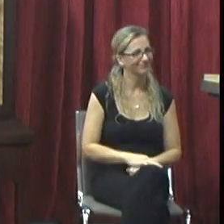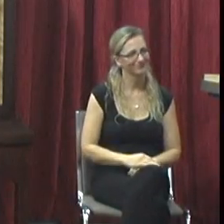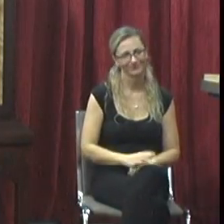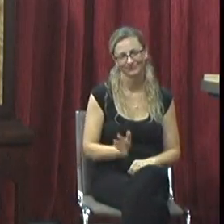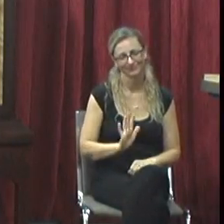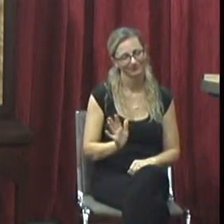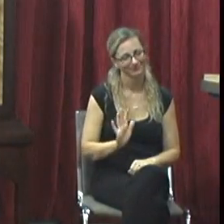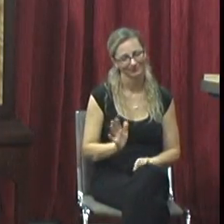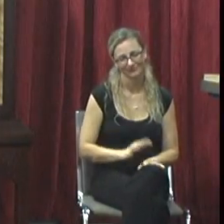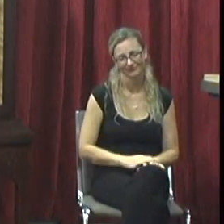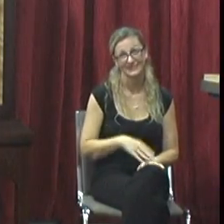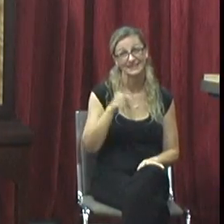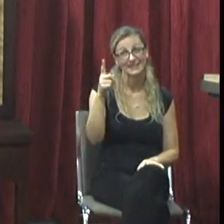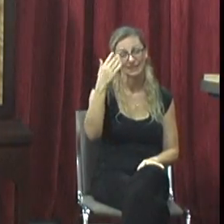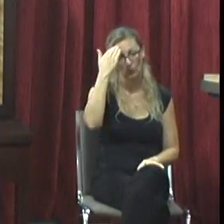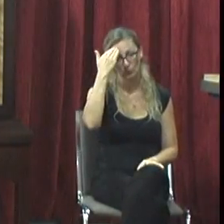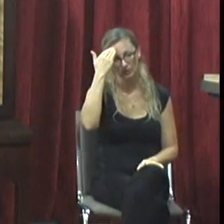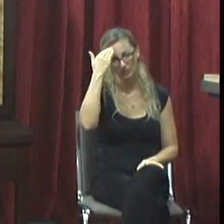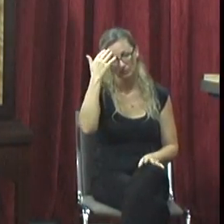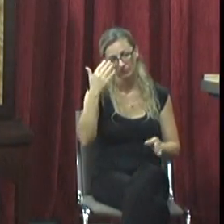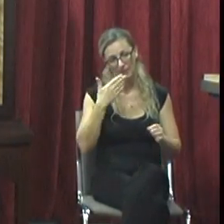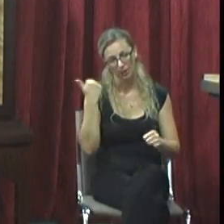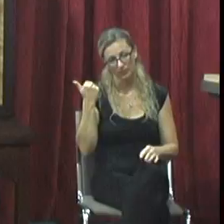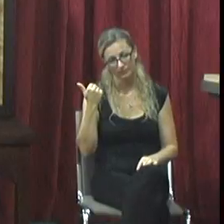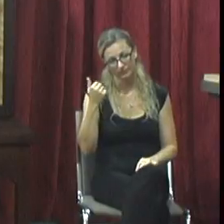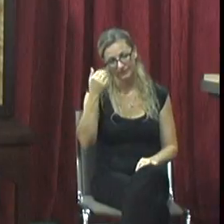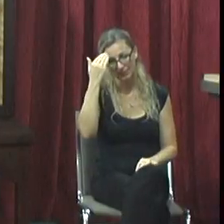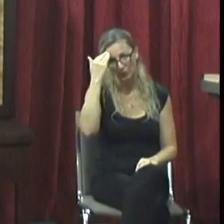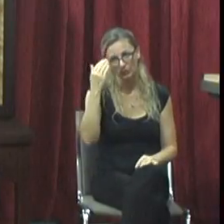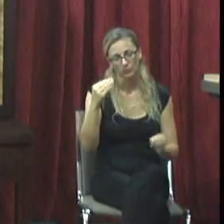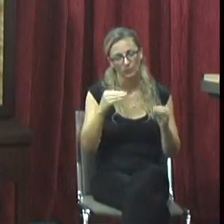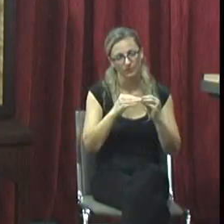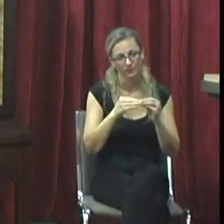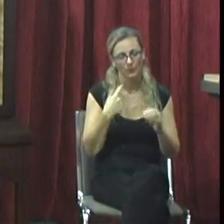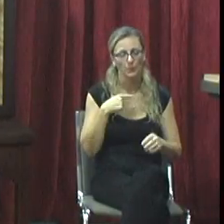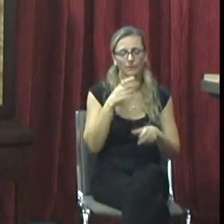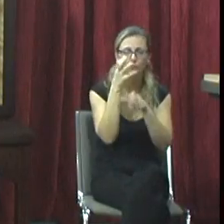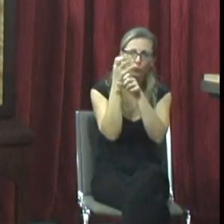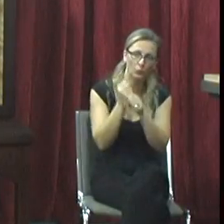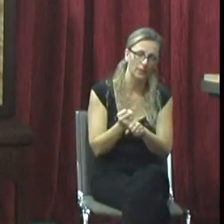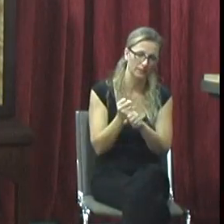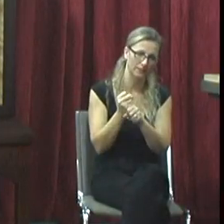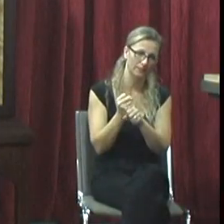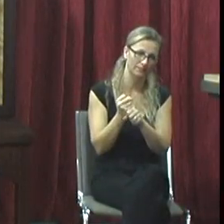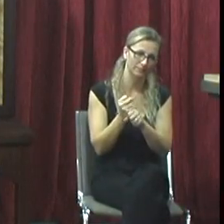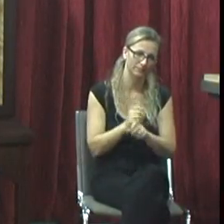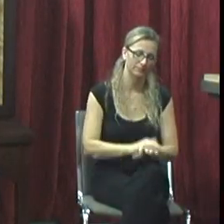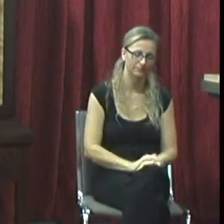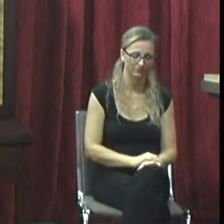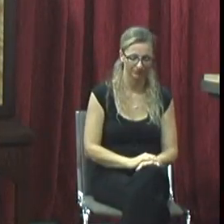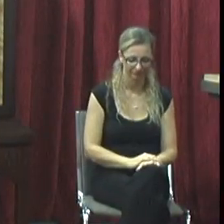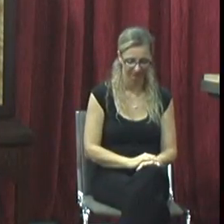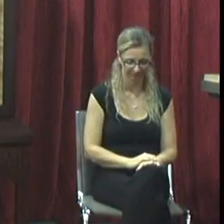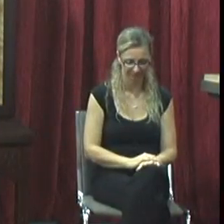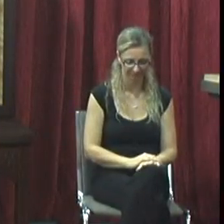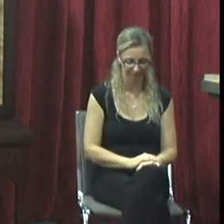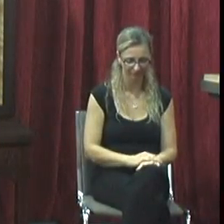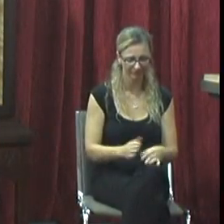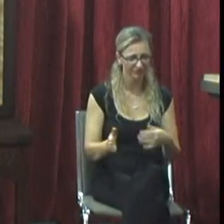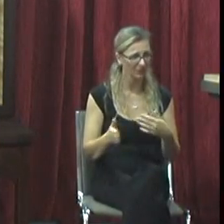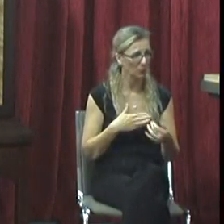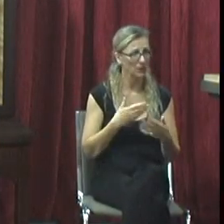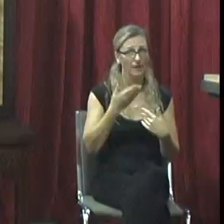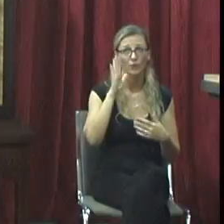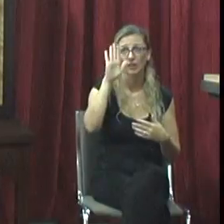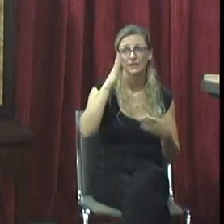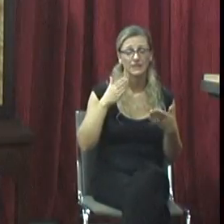lead to this. But we have to trust, this is a big step of faith, that whatever God's plan is for your